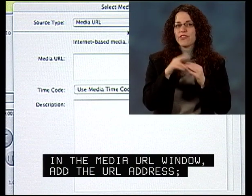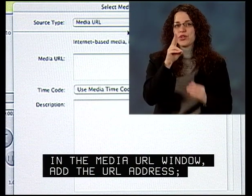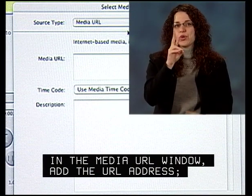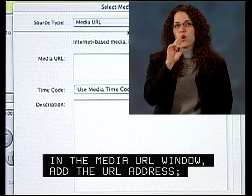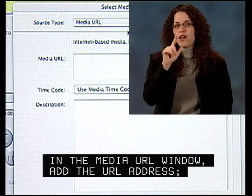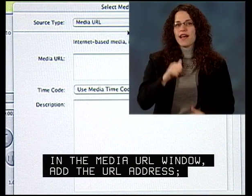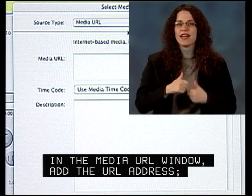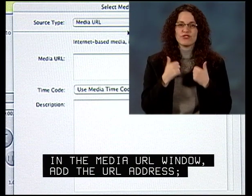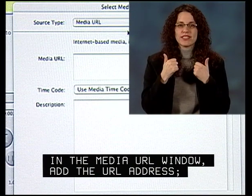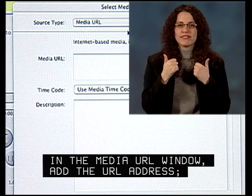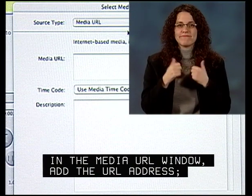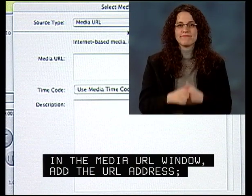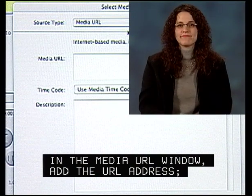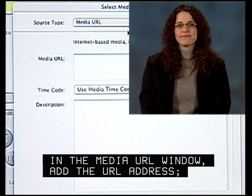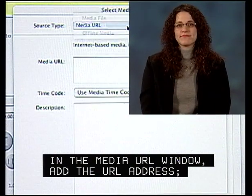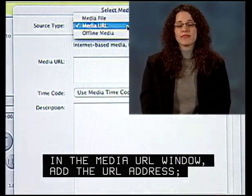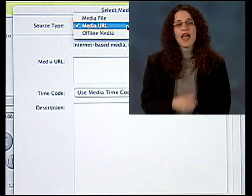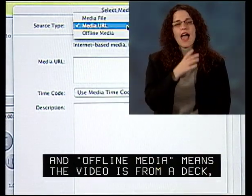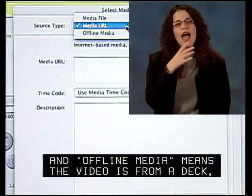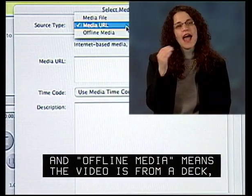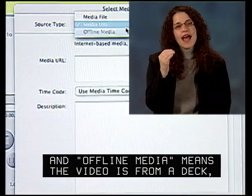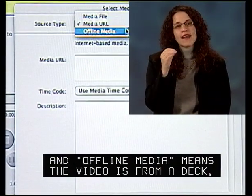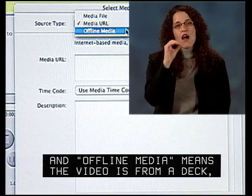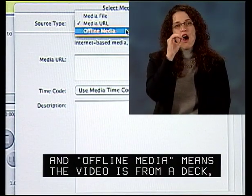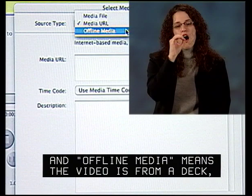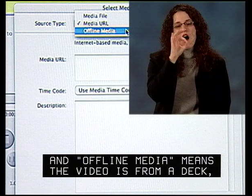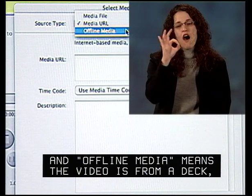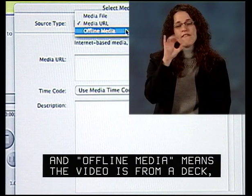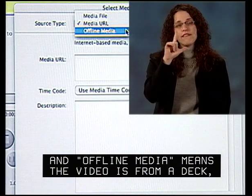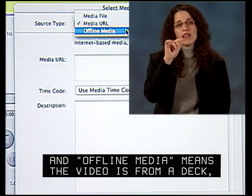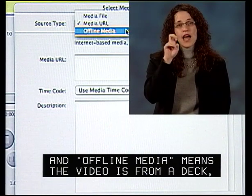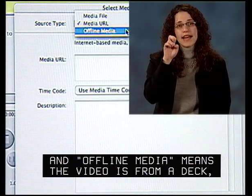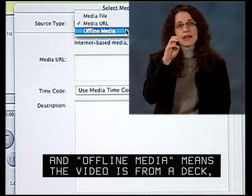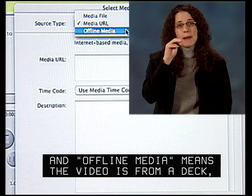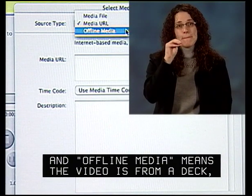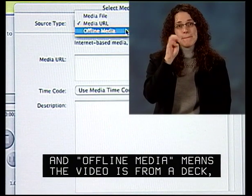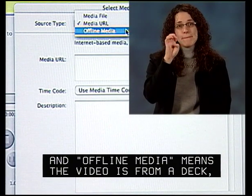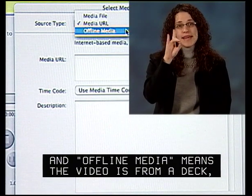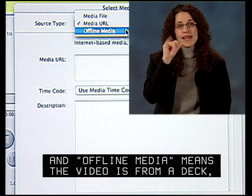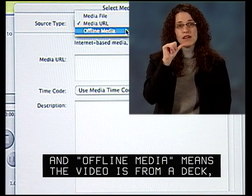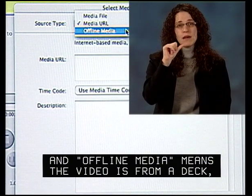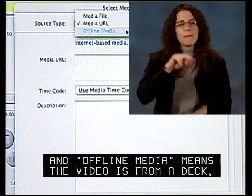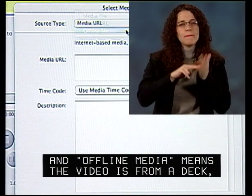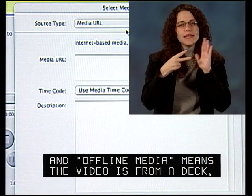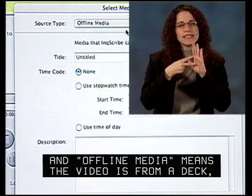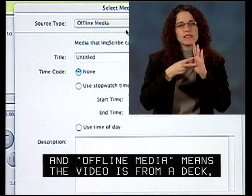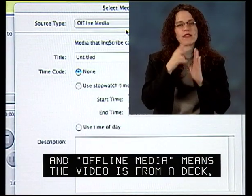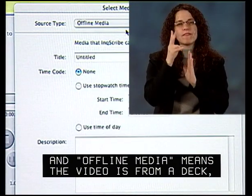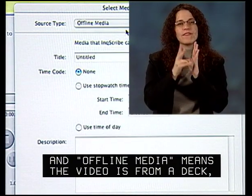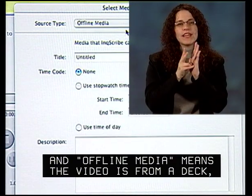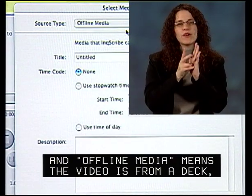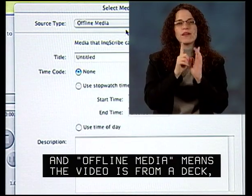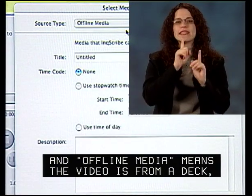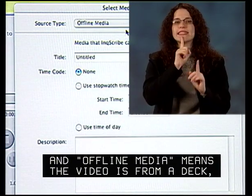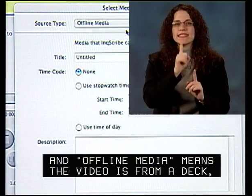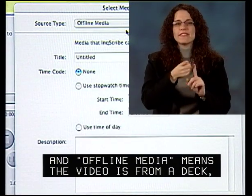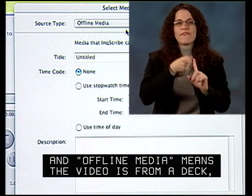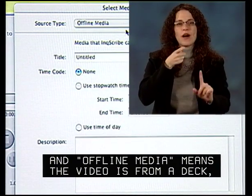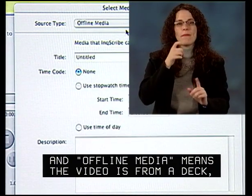the URL address. And offline media means the video is from